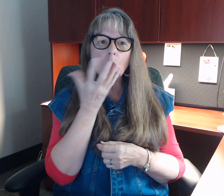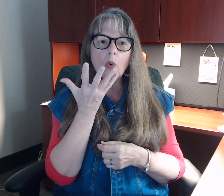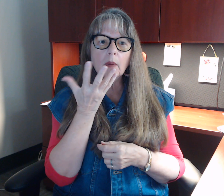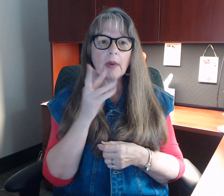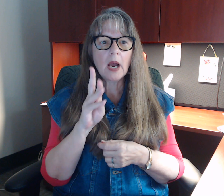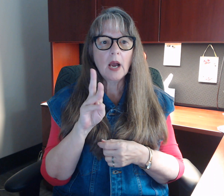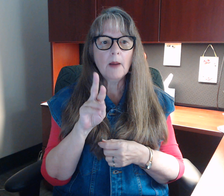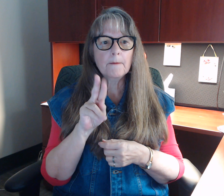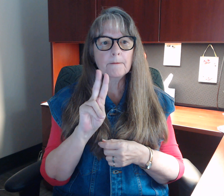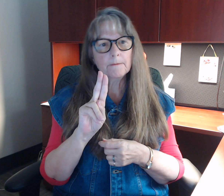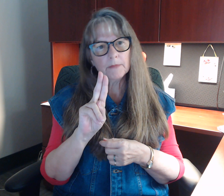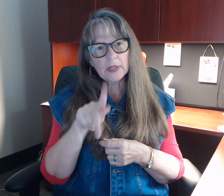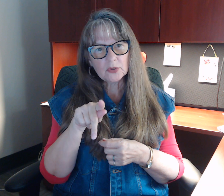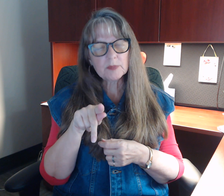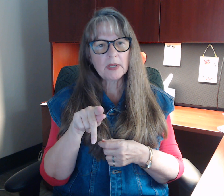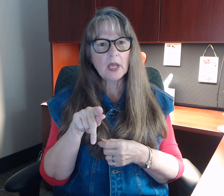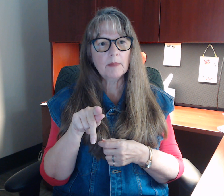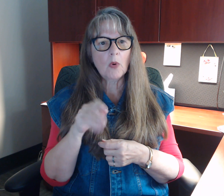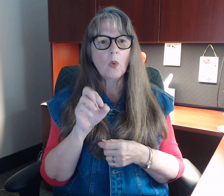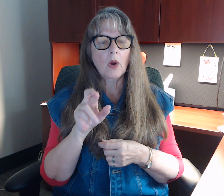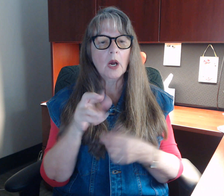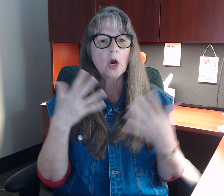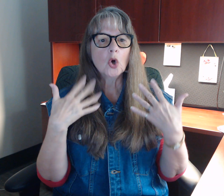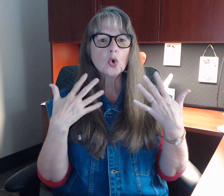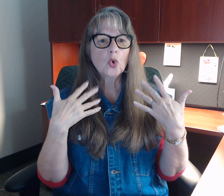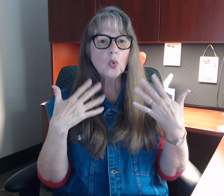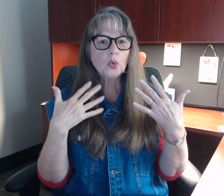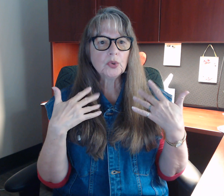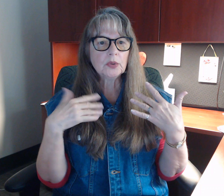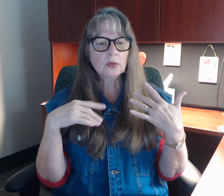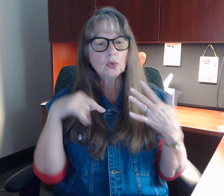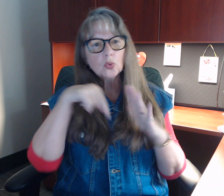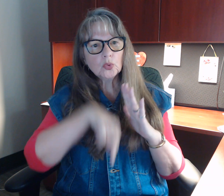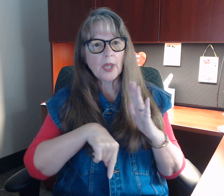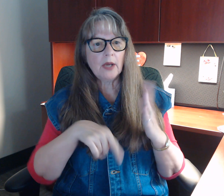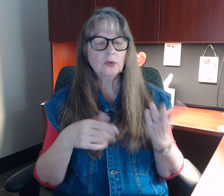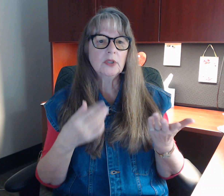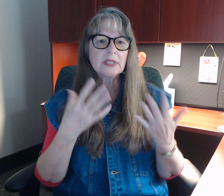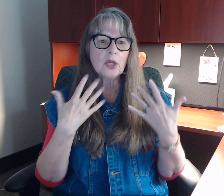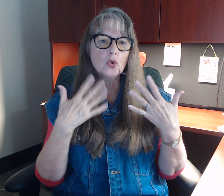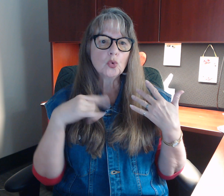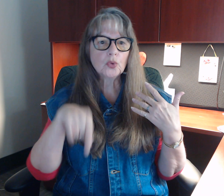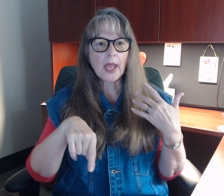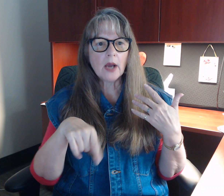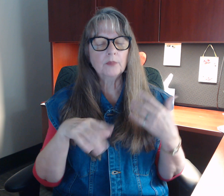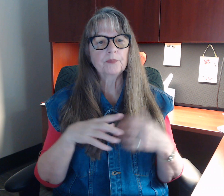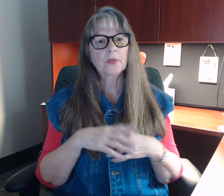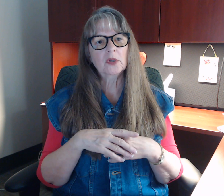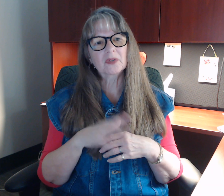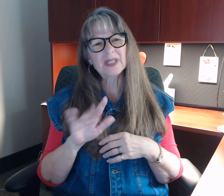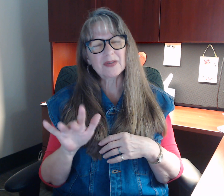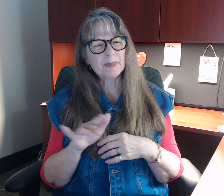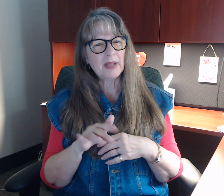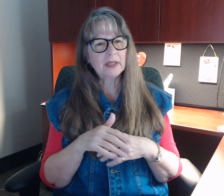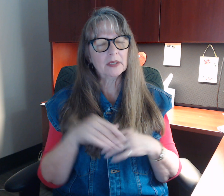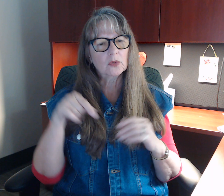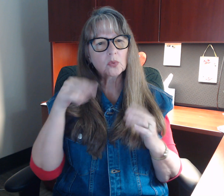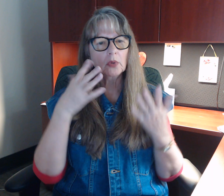and you spell up, or a cool down. You can say cool down, even instead of spelling it, a